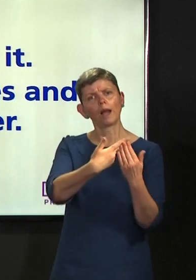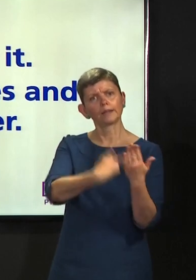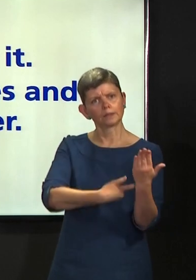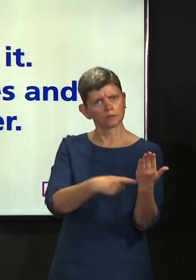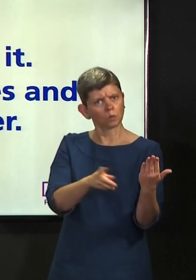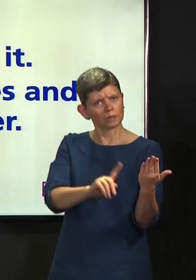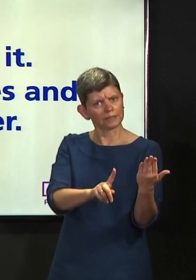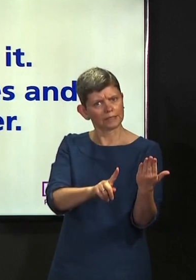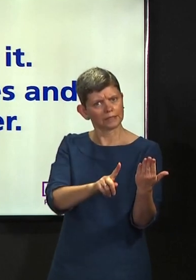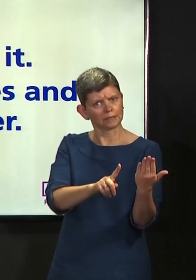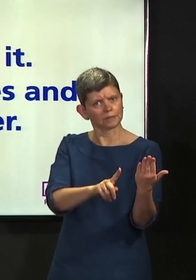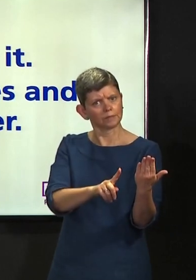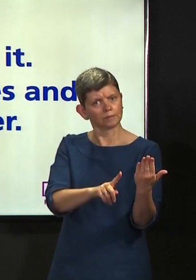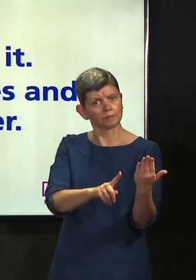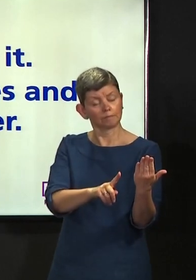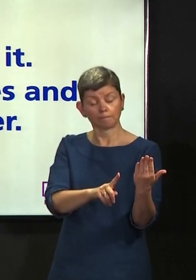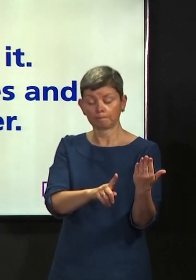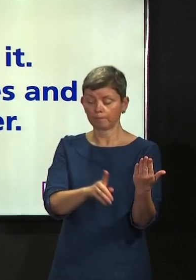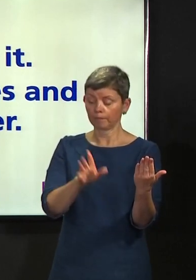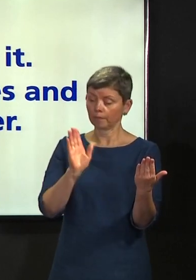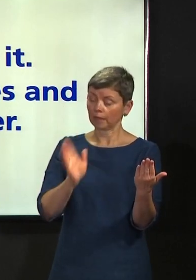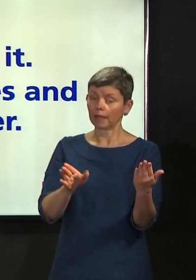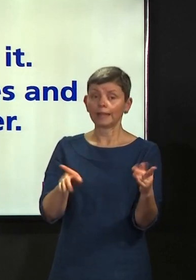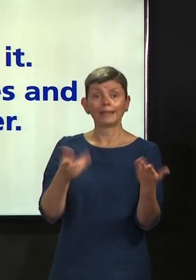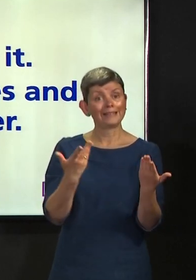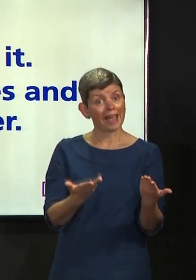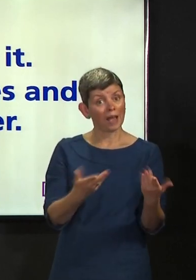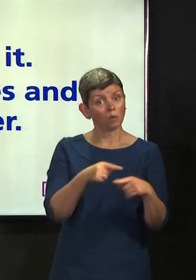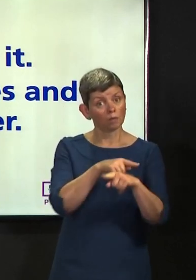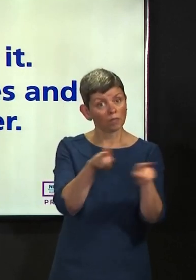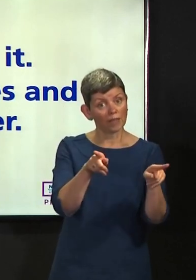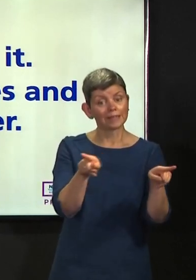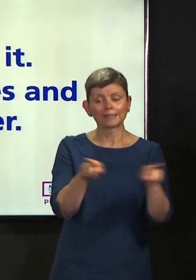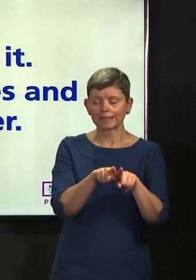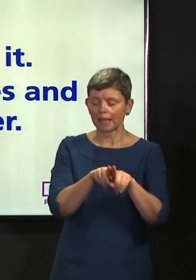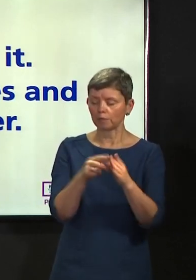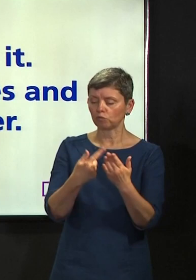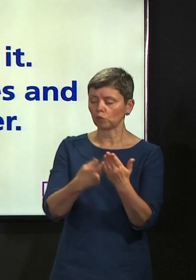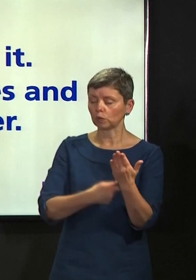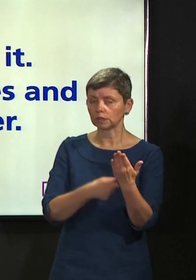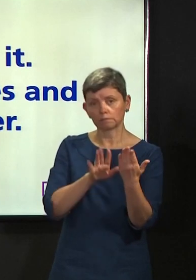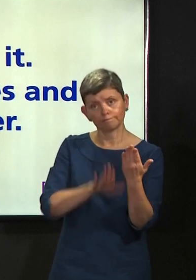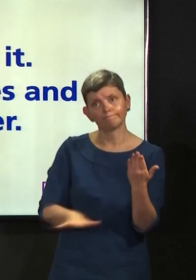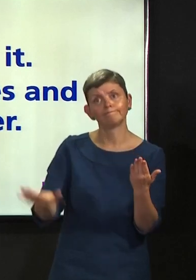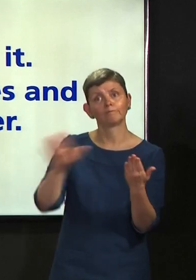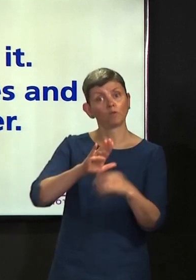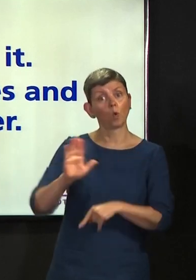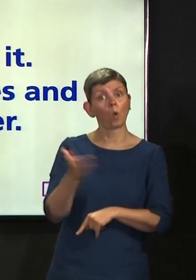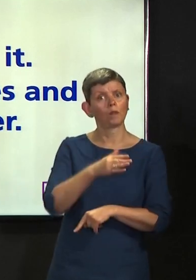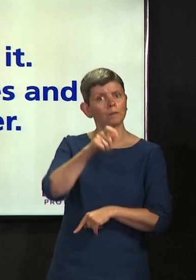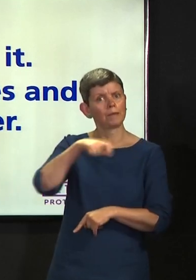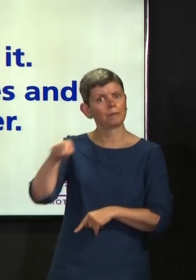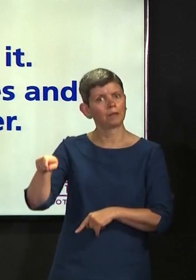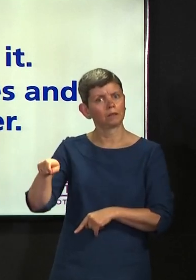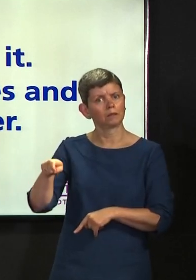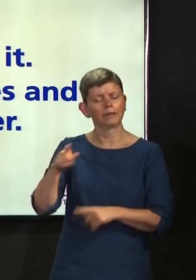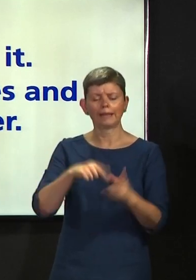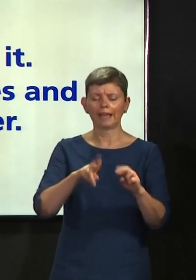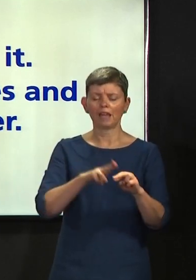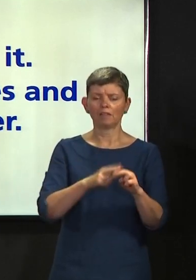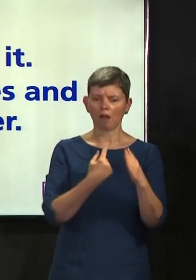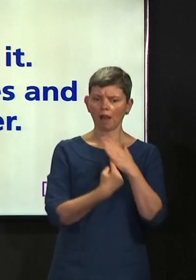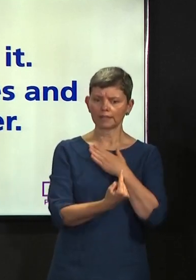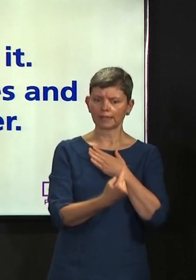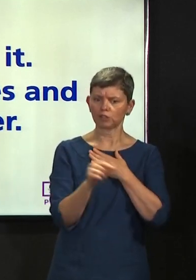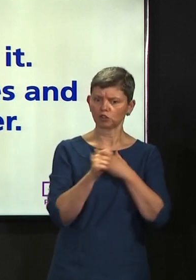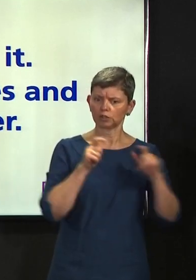as the First Minister said, they have the same rules now as you and I. Of course, if they're self-isolating or they're positive, they should stay where they are. And